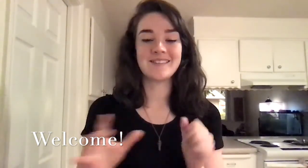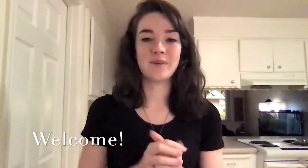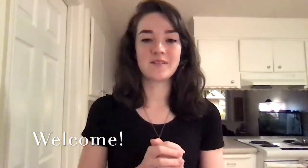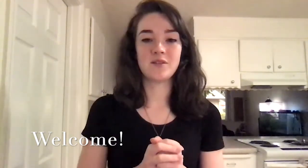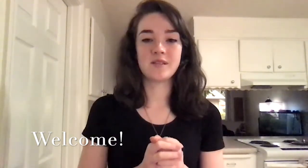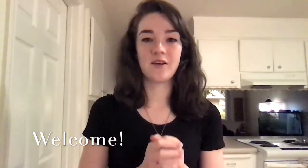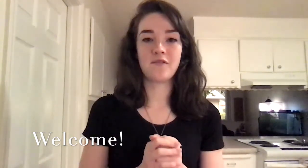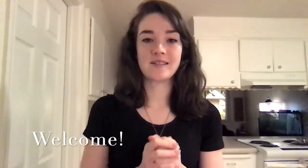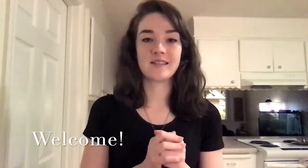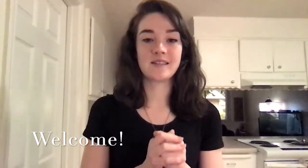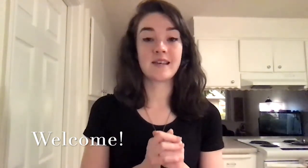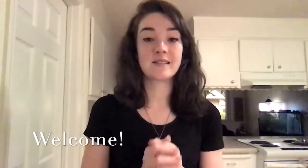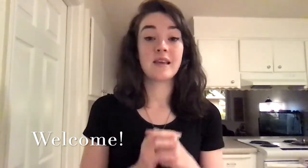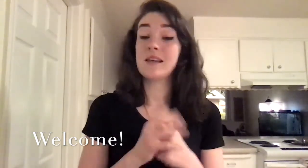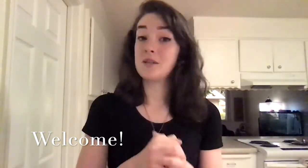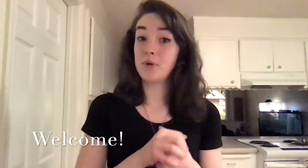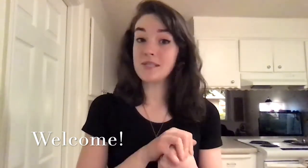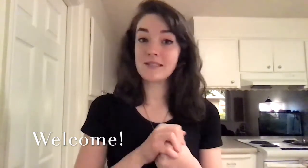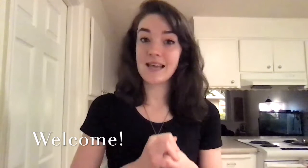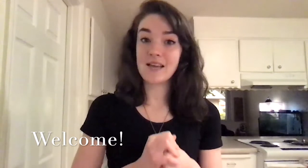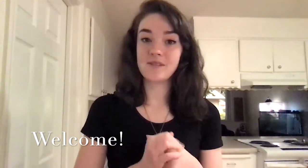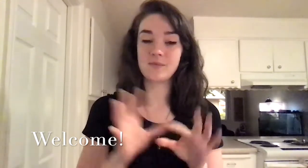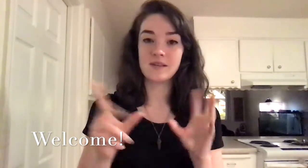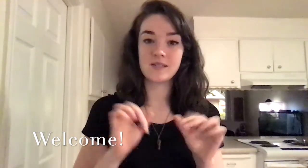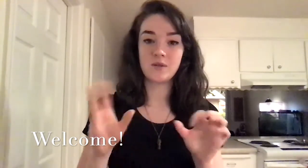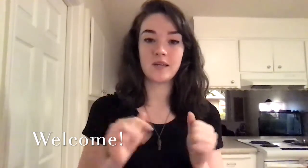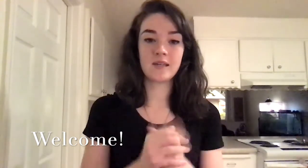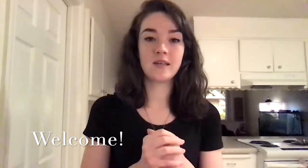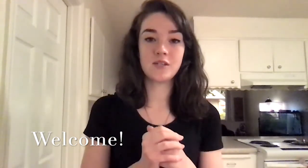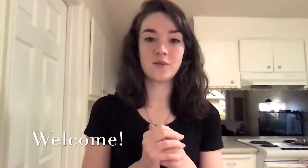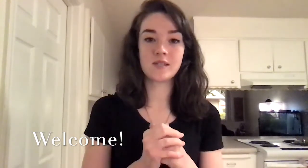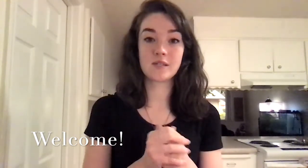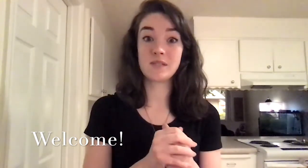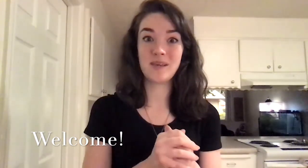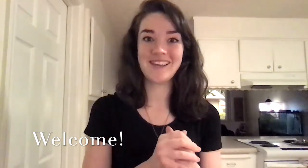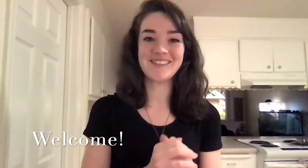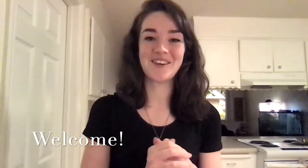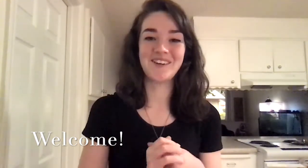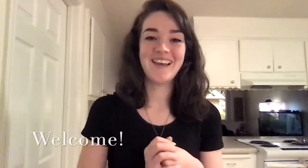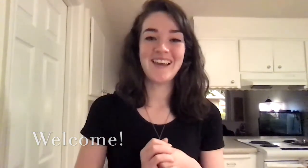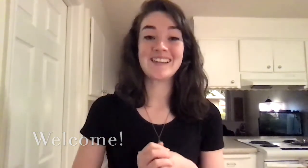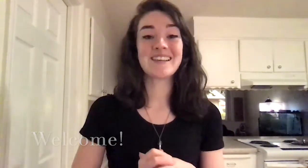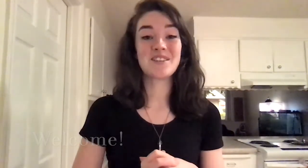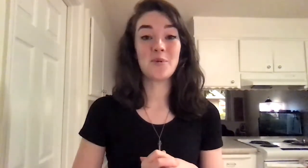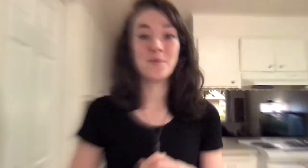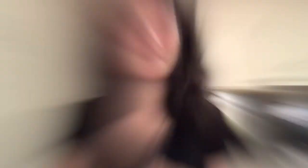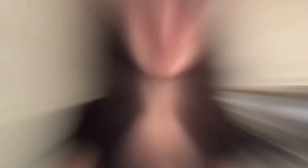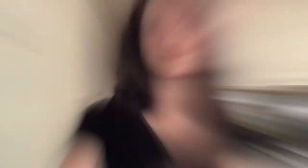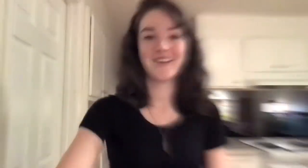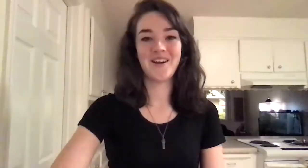able to do this a lot faster, because it's an important skill to have, is to be able to do this at some speed. So let's get started warming up. All